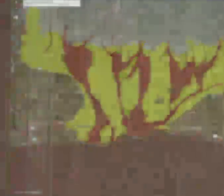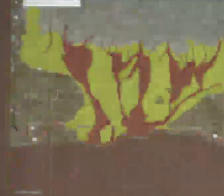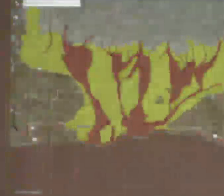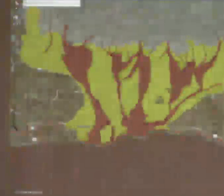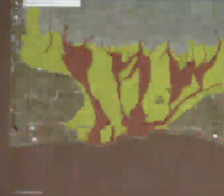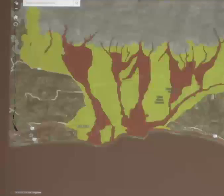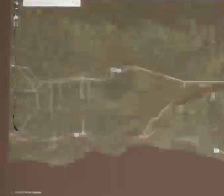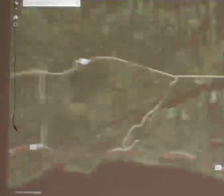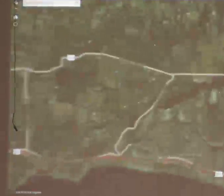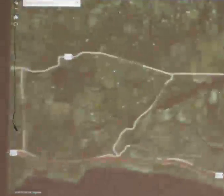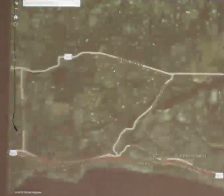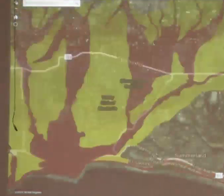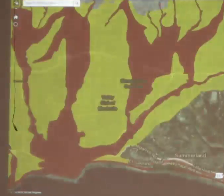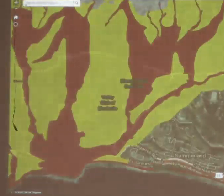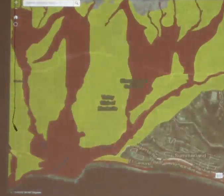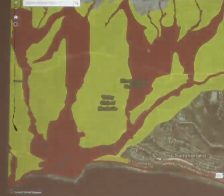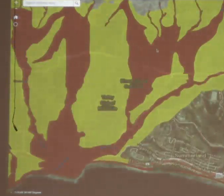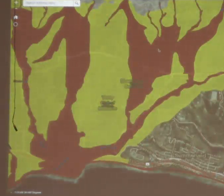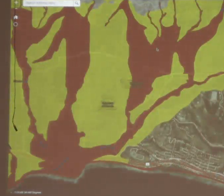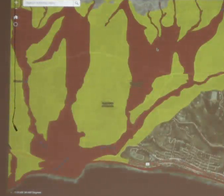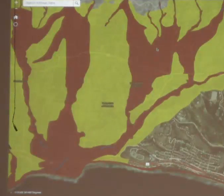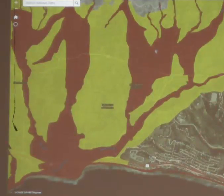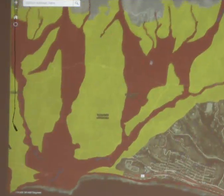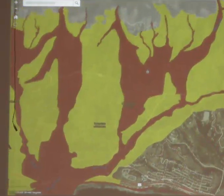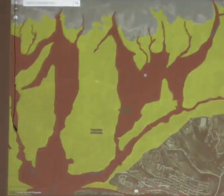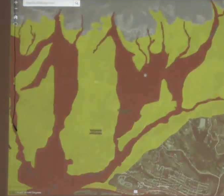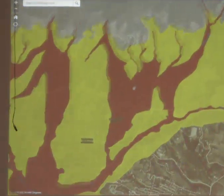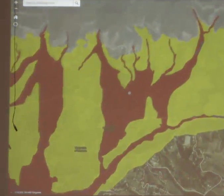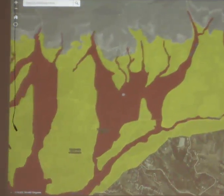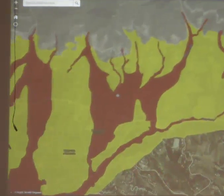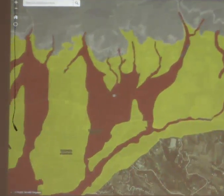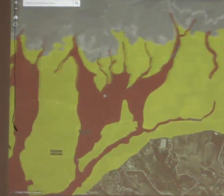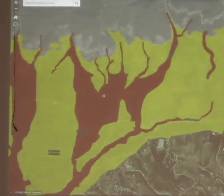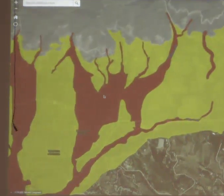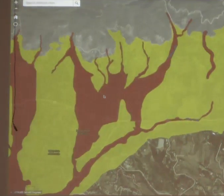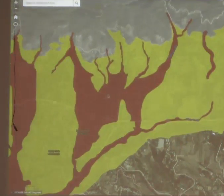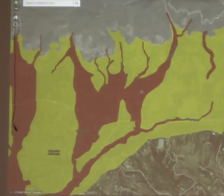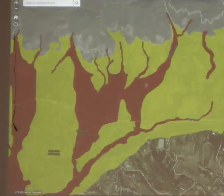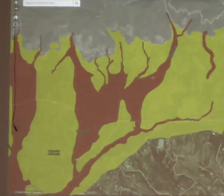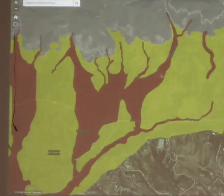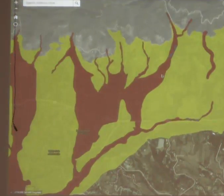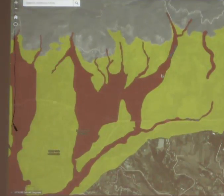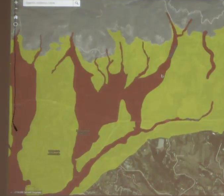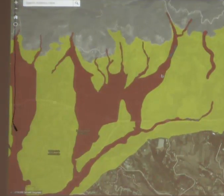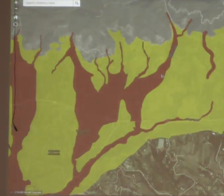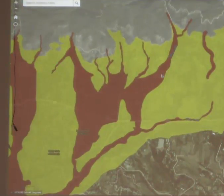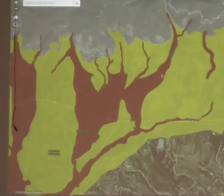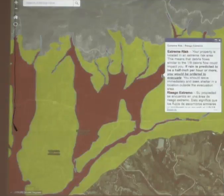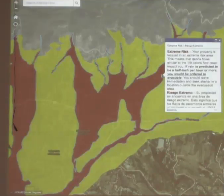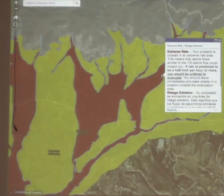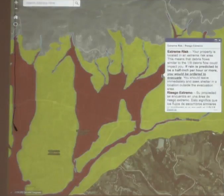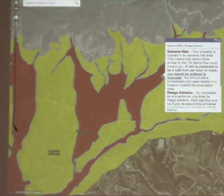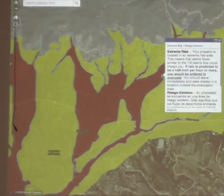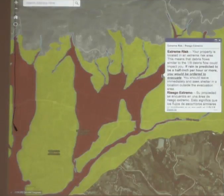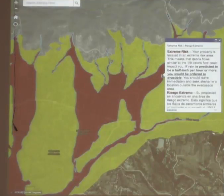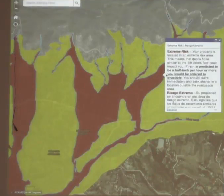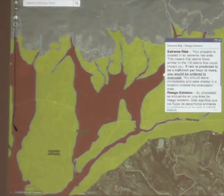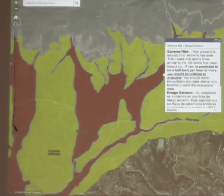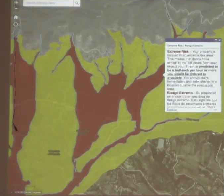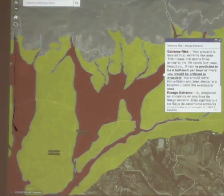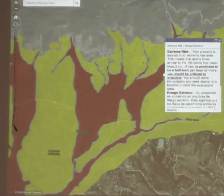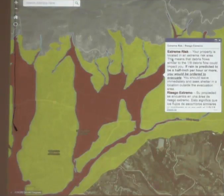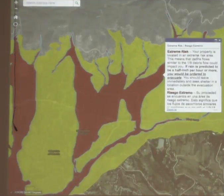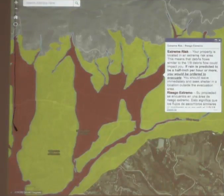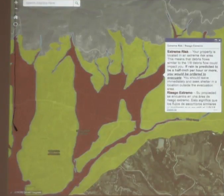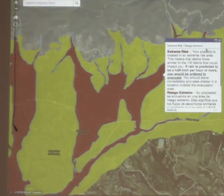area, your property is located in a high-risk area. If rain is predicted to be a ½ inch per hour or more, you would be at risk from